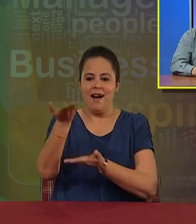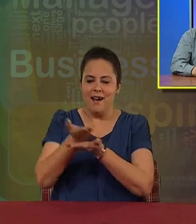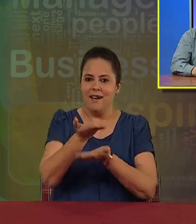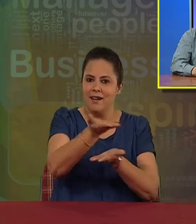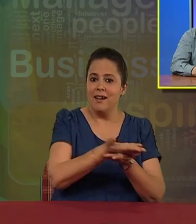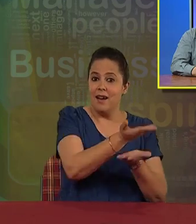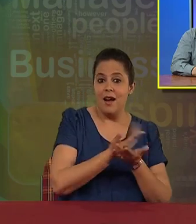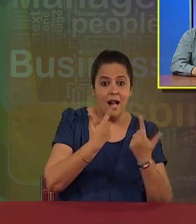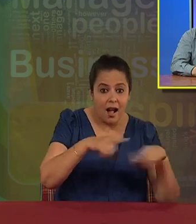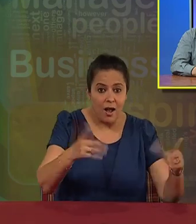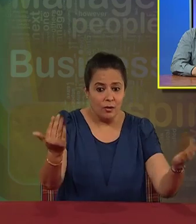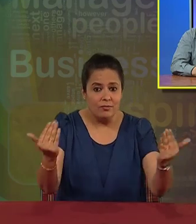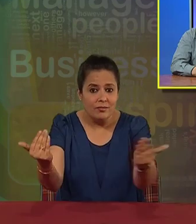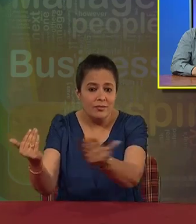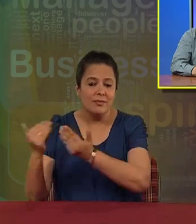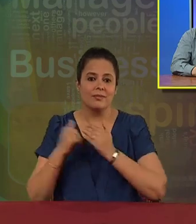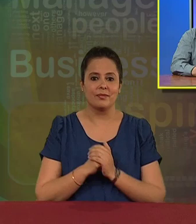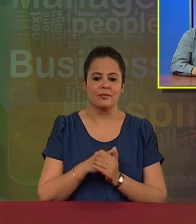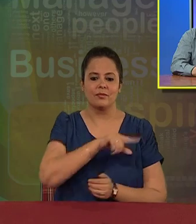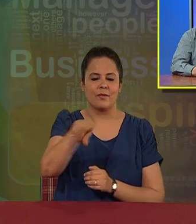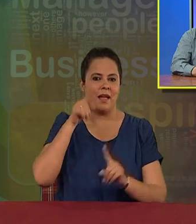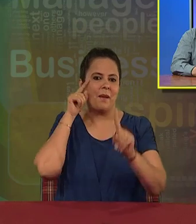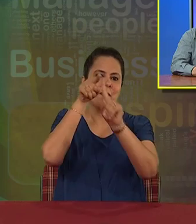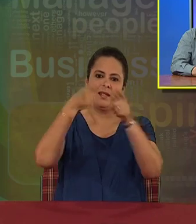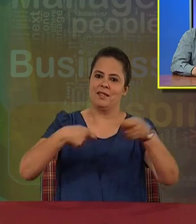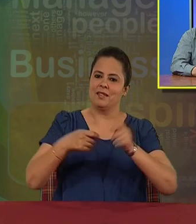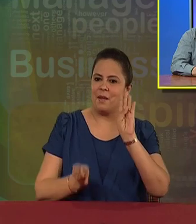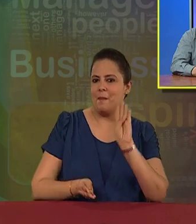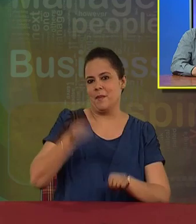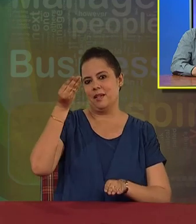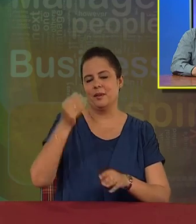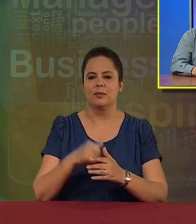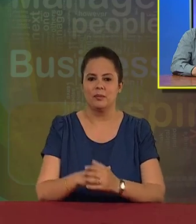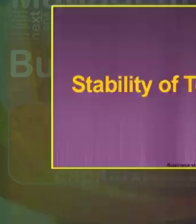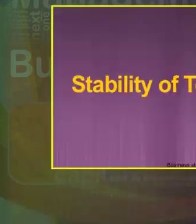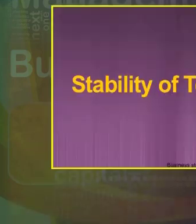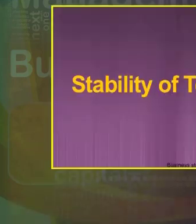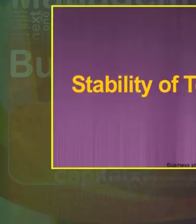allowed to give their own suggestions, which ultimately helps in the better management of the organization.